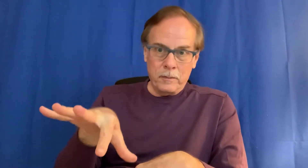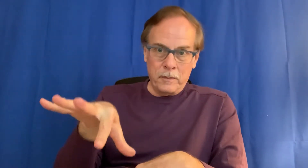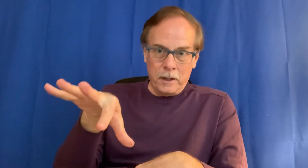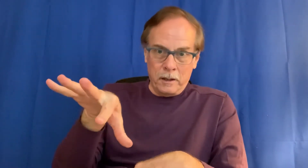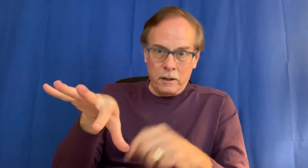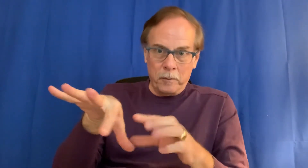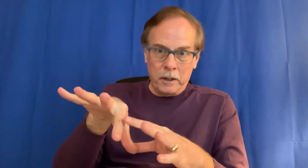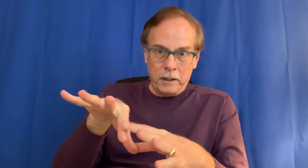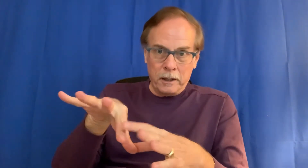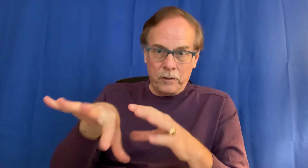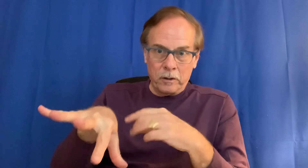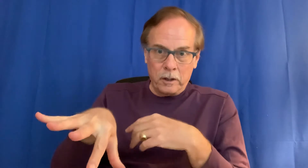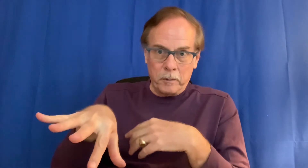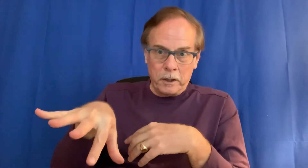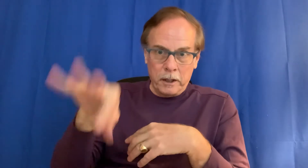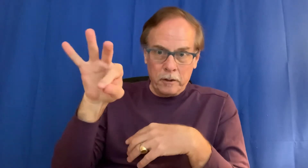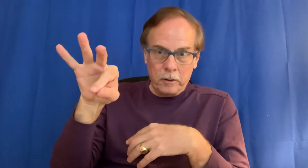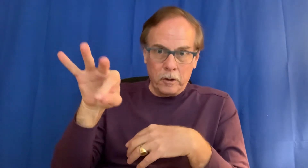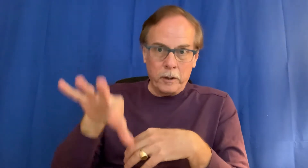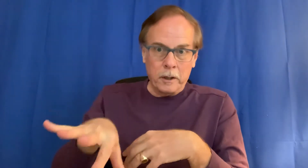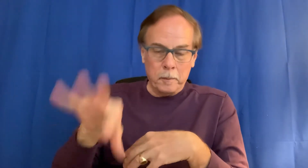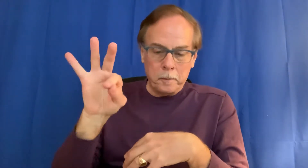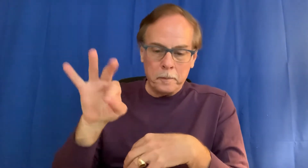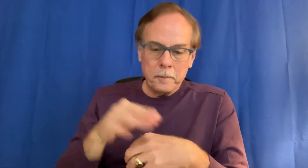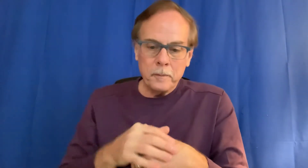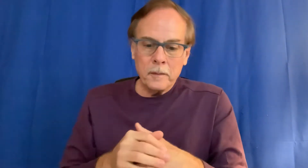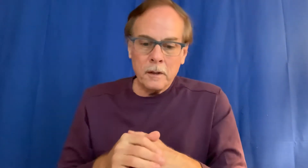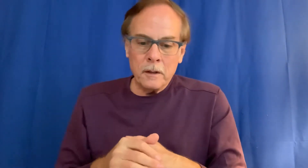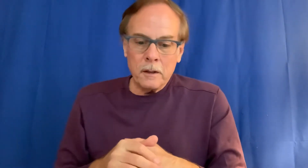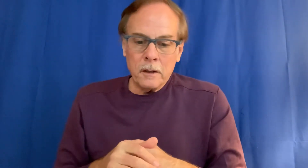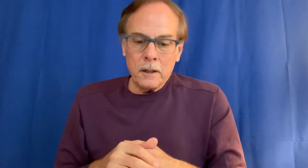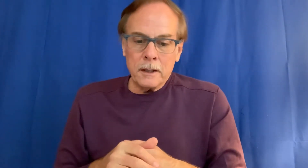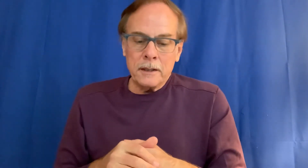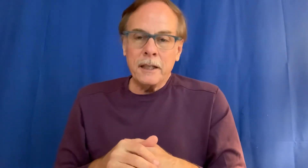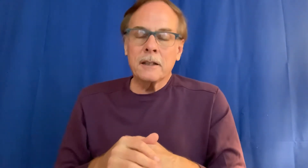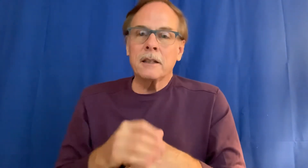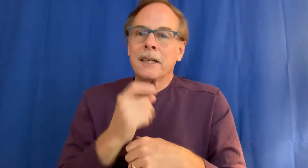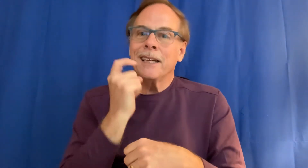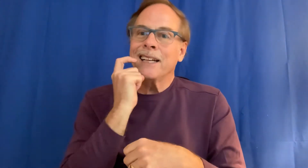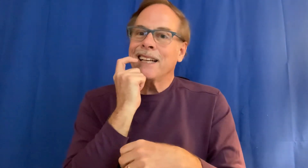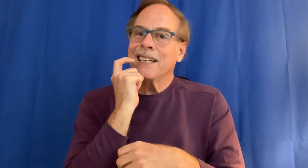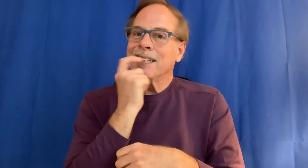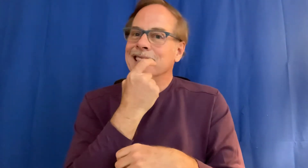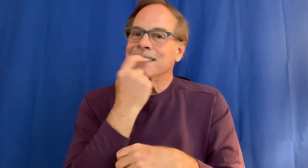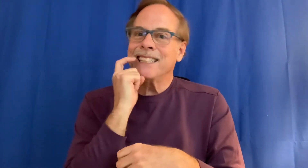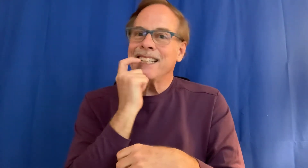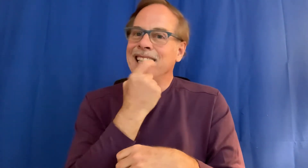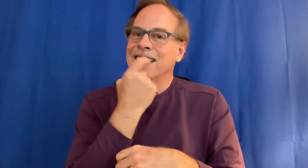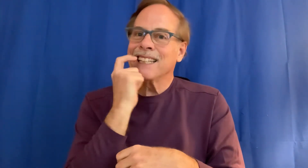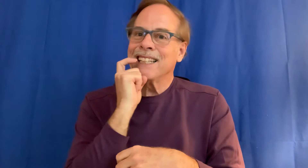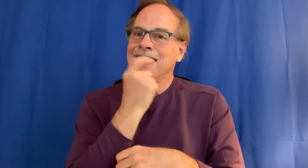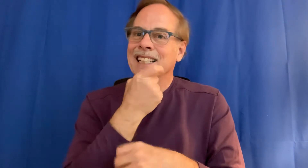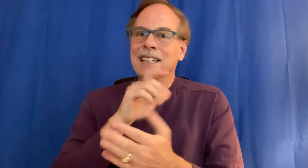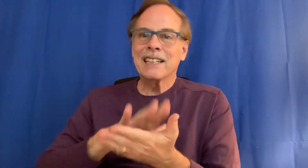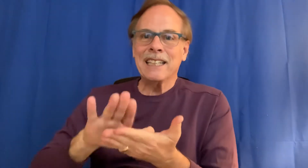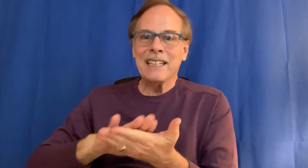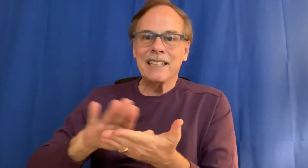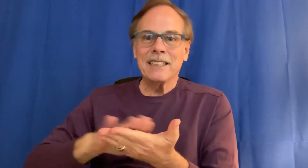The thumb and the index finger coming together and going up. Teeth cleaning, teeth cleaning.